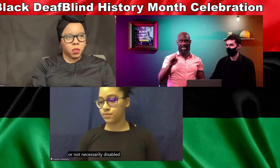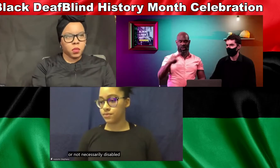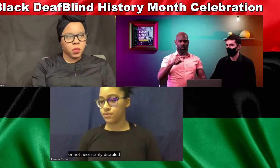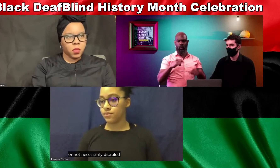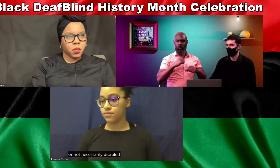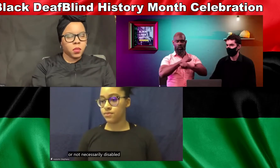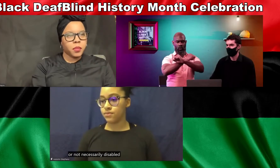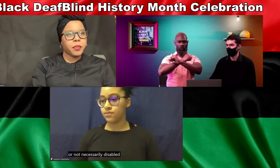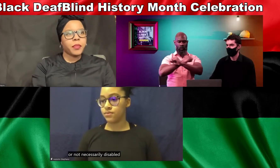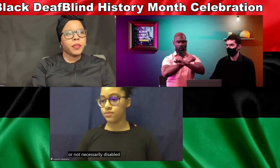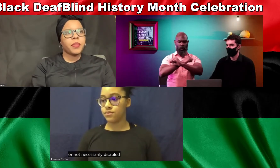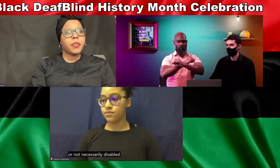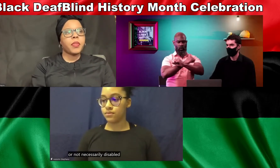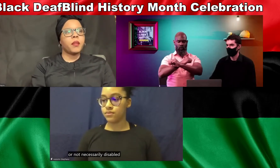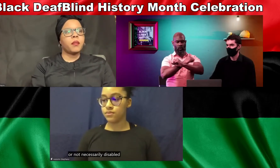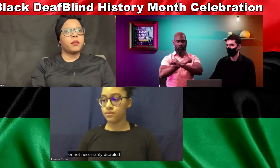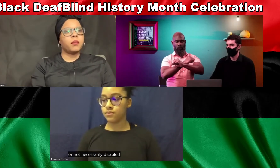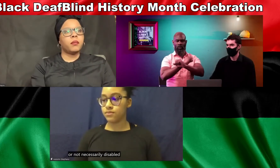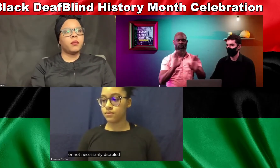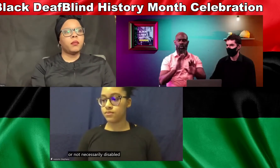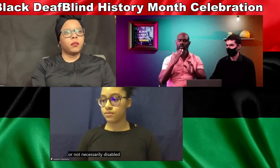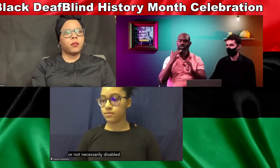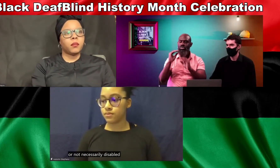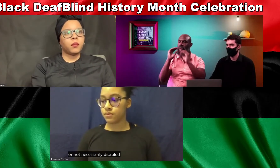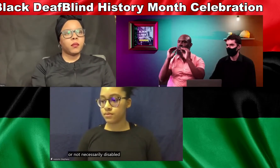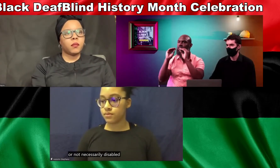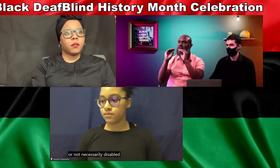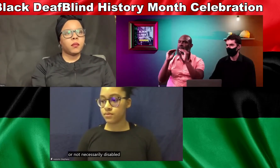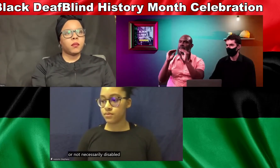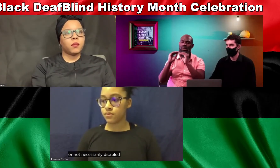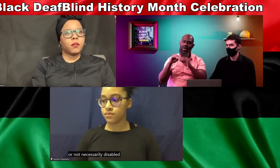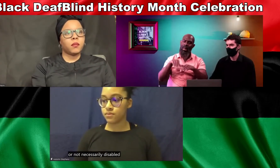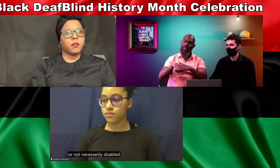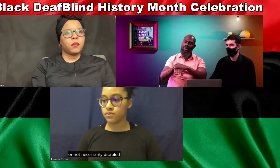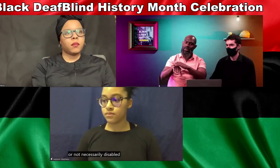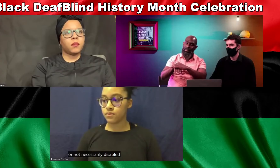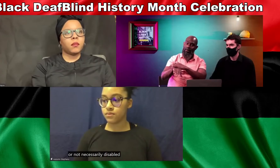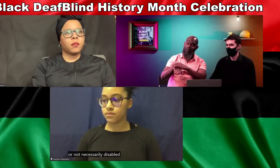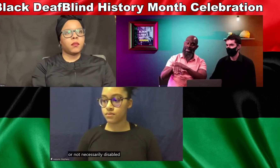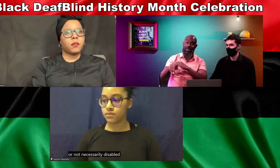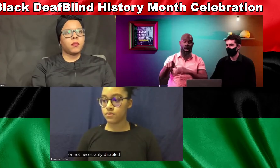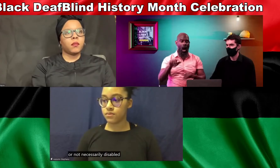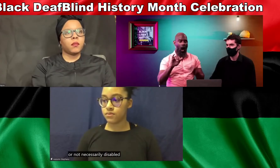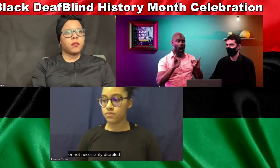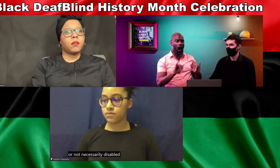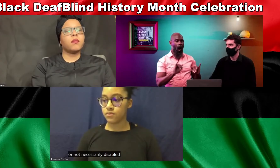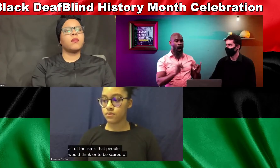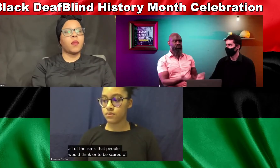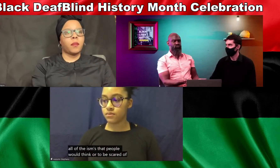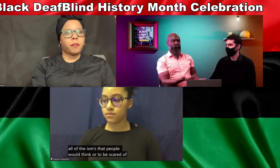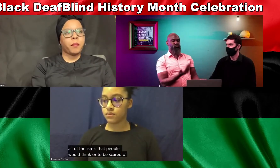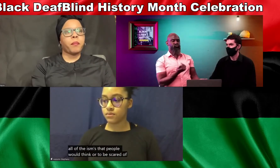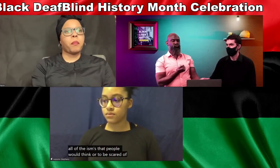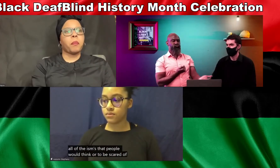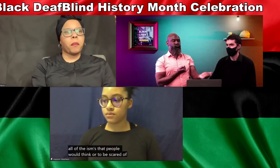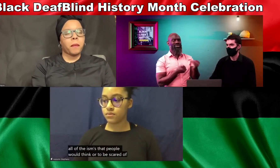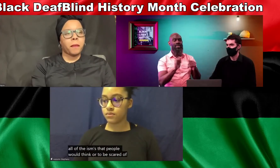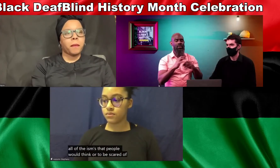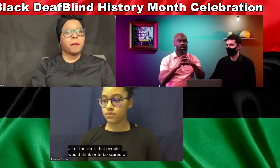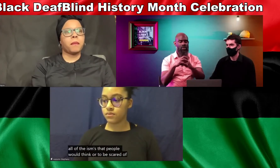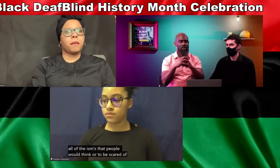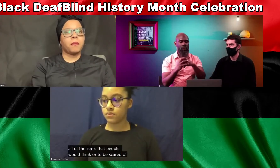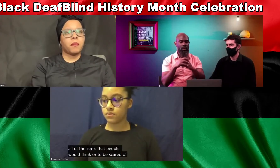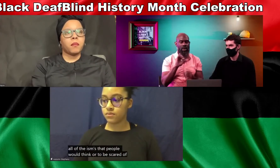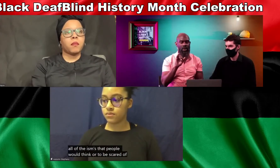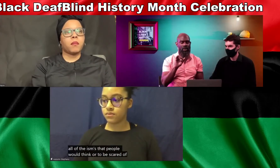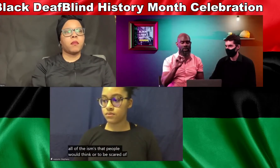and they're not all of the isms that people would think, or to be scared of, or to put up barriers towards. It's more